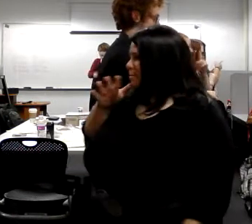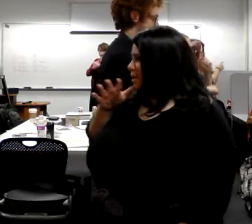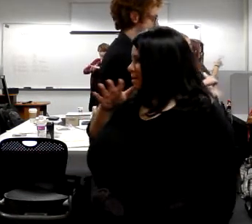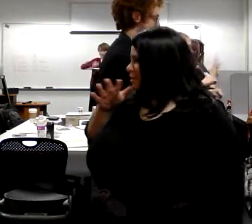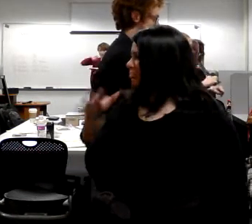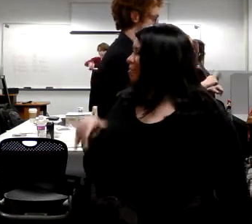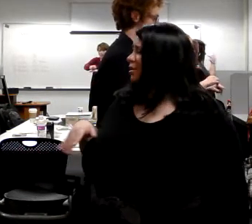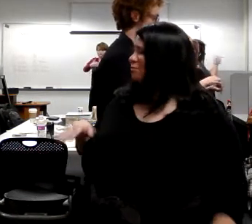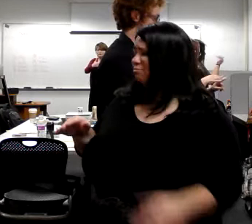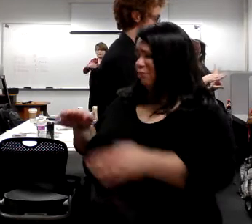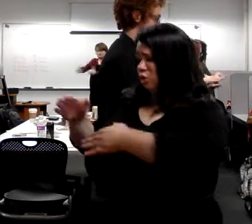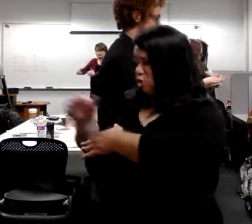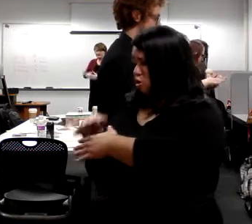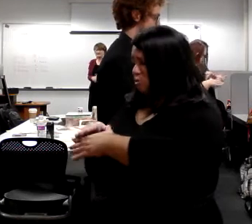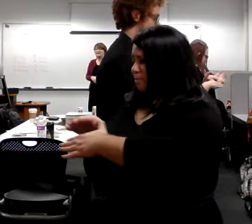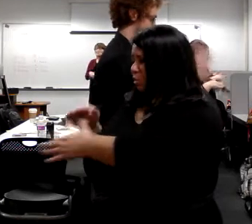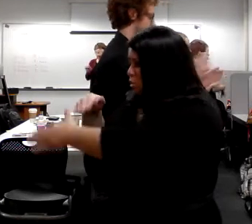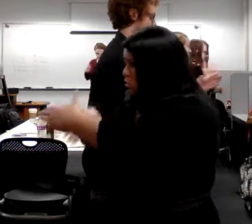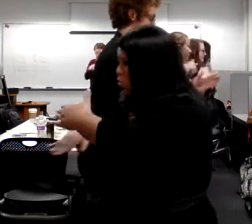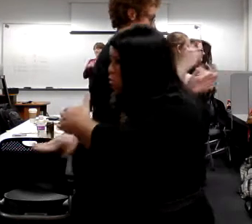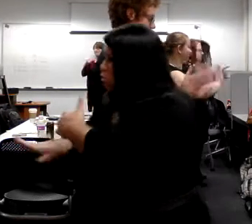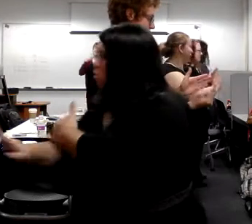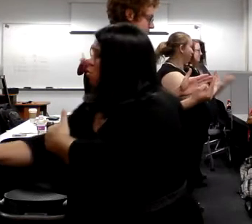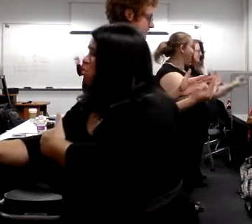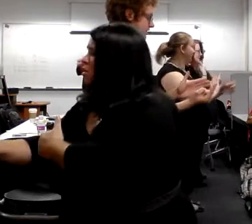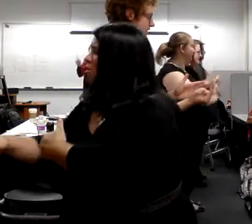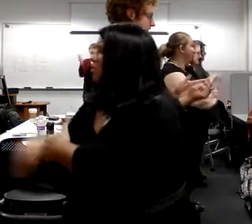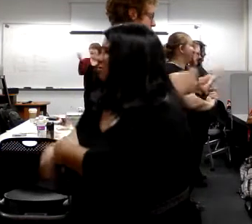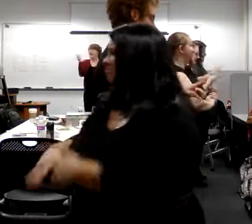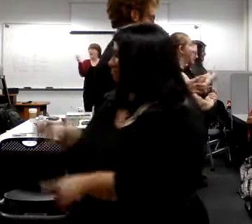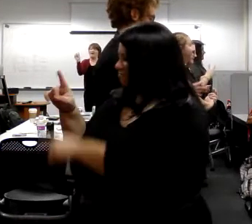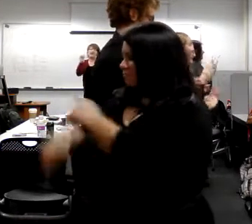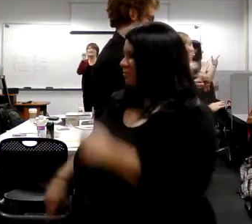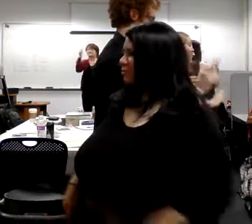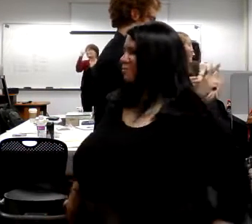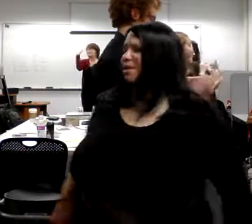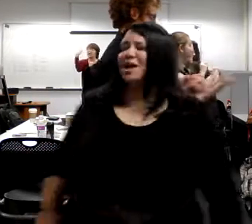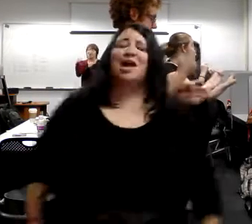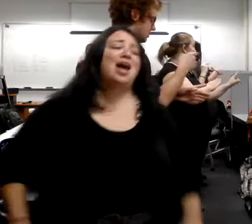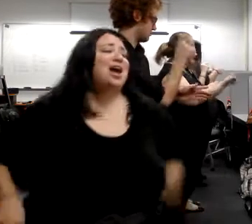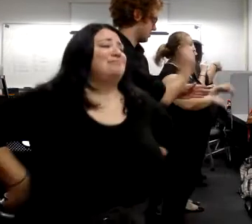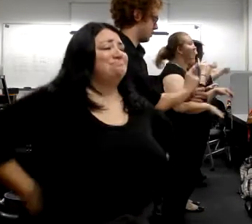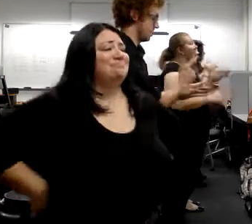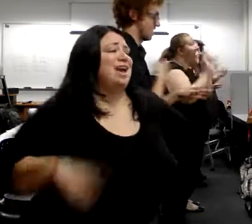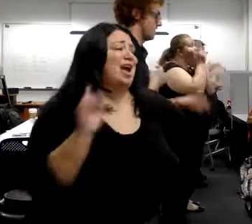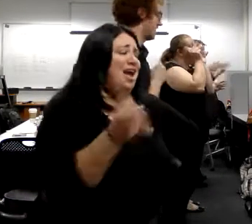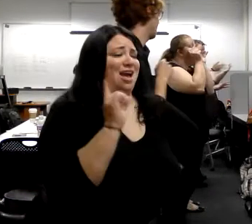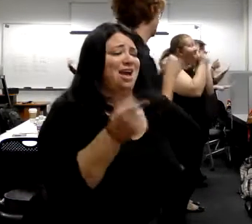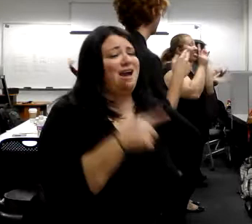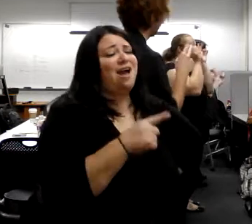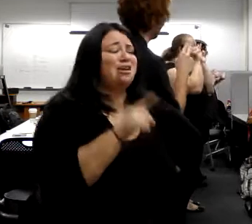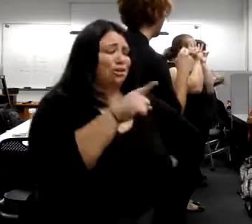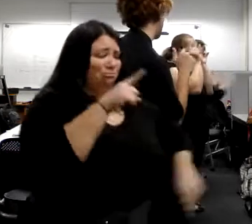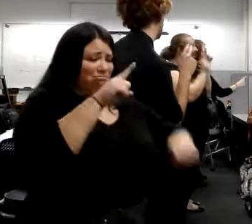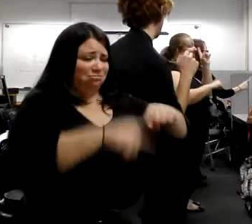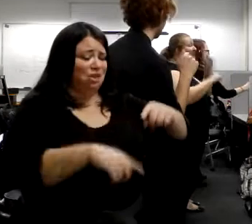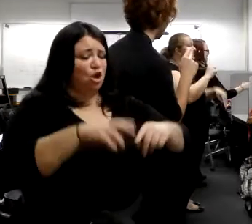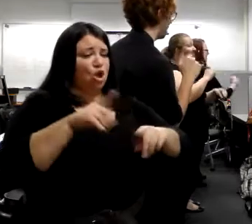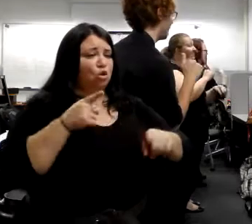boo-boo. You're not that smart if you're not allowed to cross the street. So I ran inside, and when I opened the door, I heard her